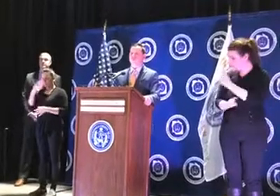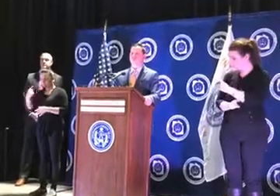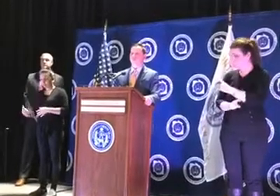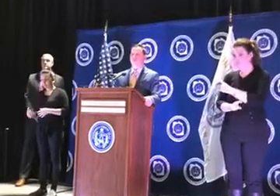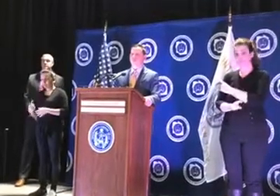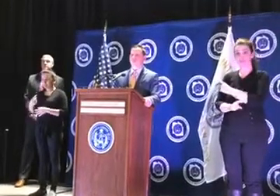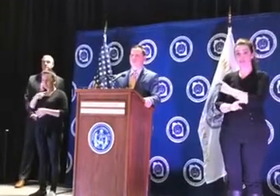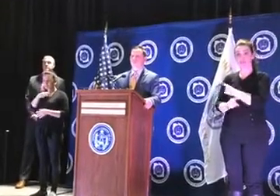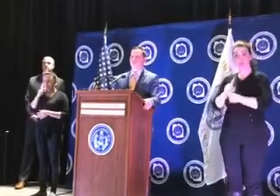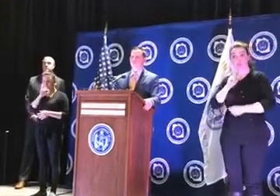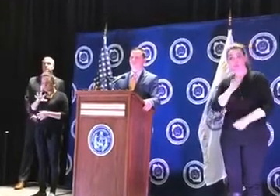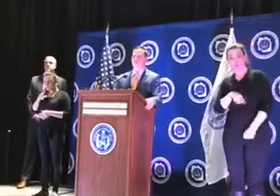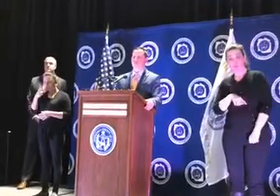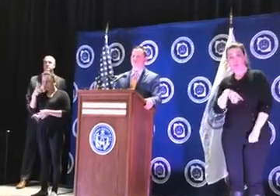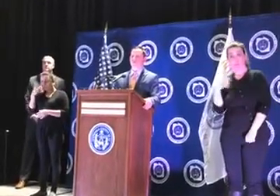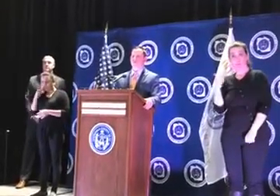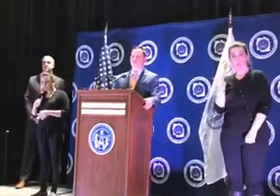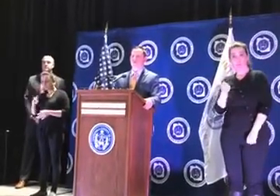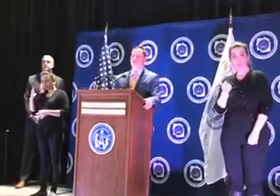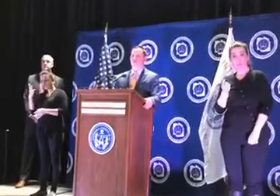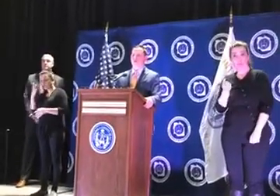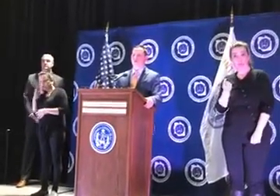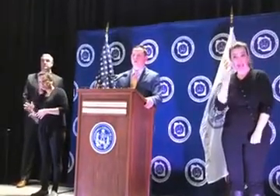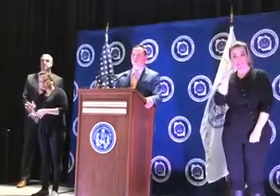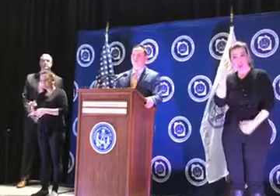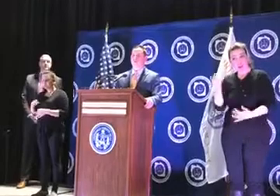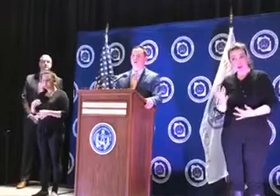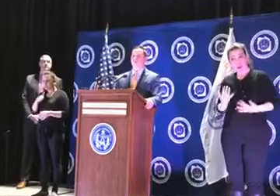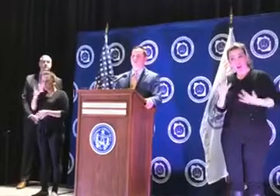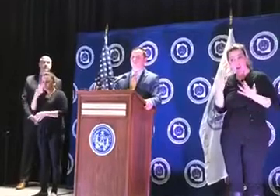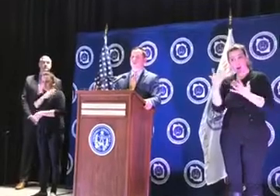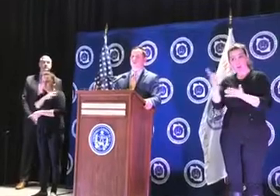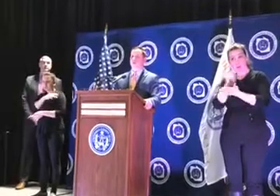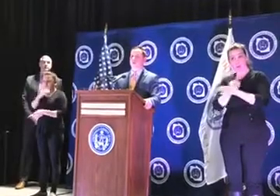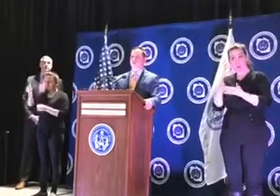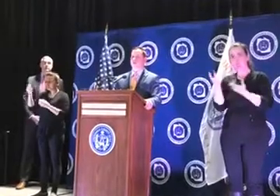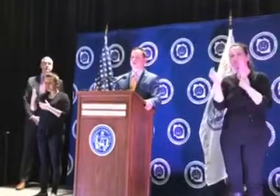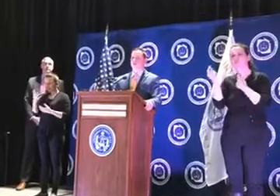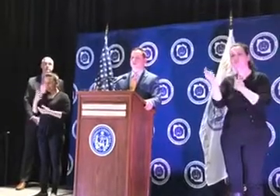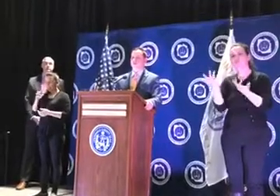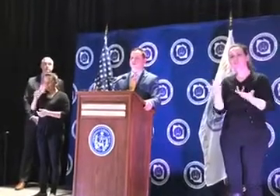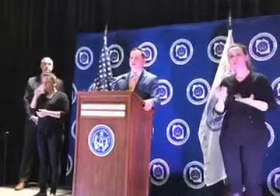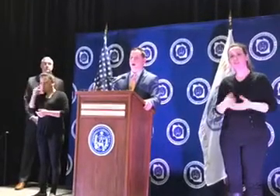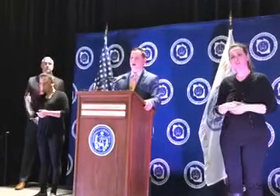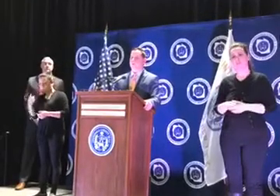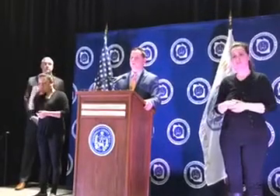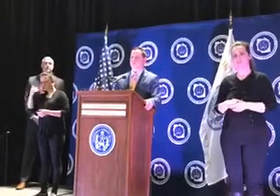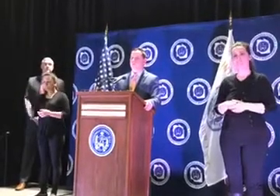should these people do? Should they call someone? Is there a way of... Yeah. So Michael,